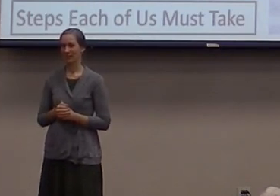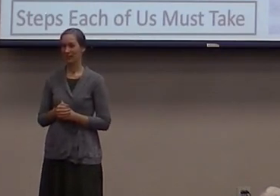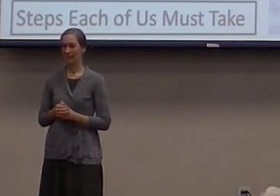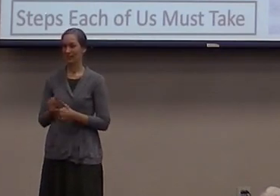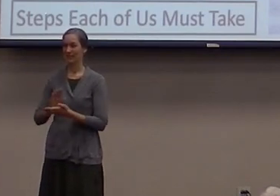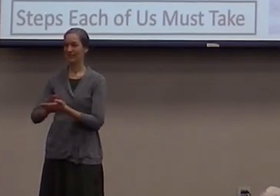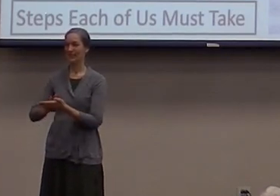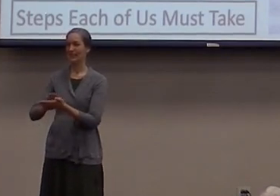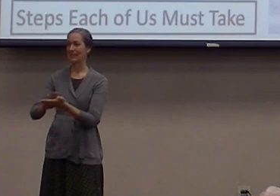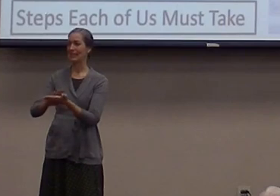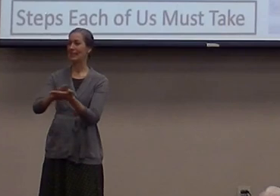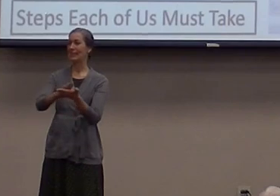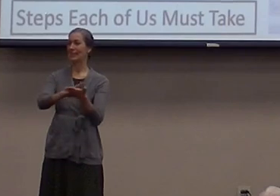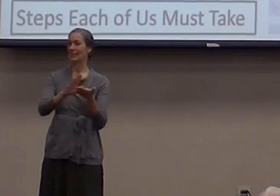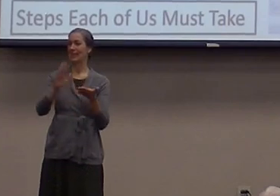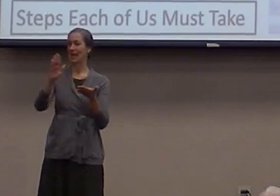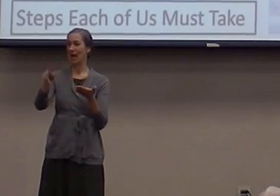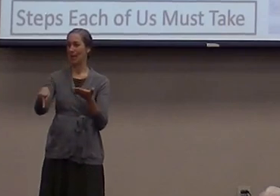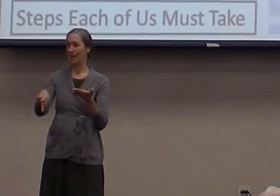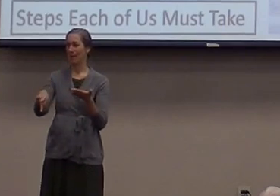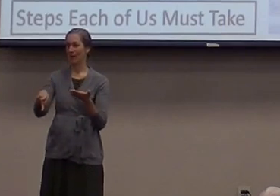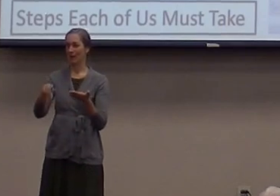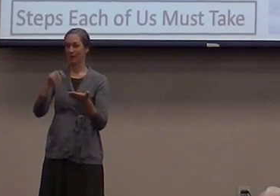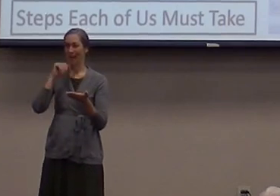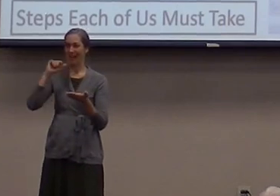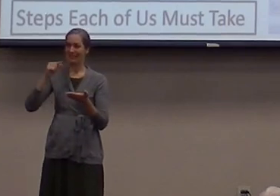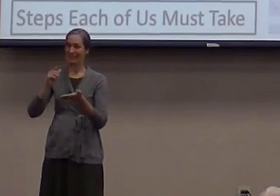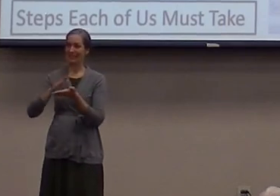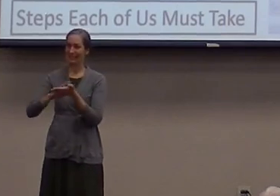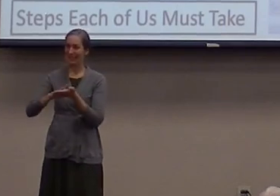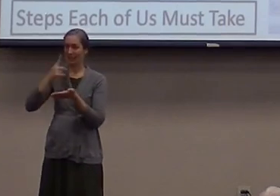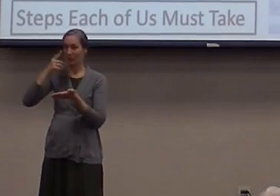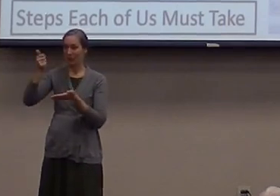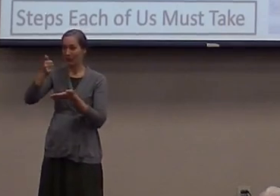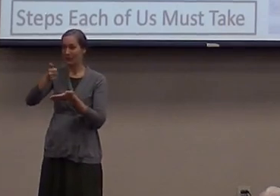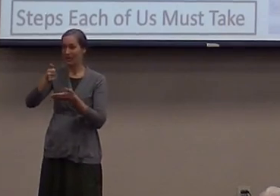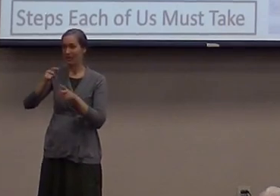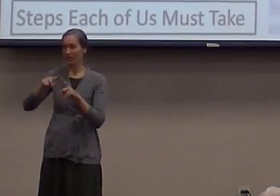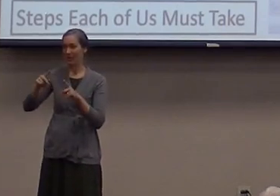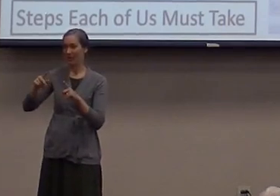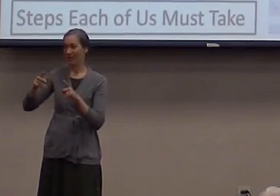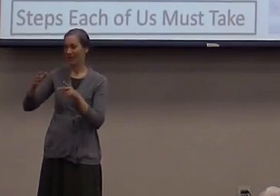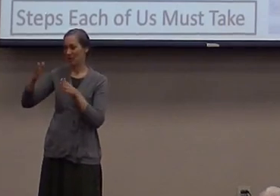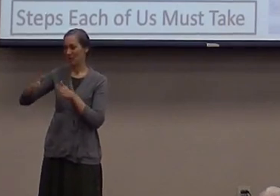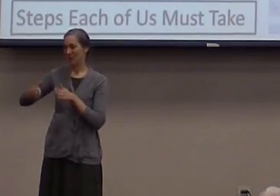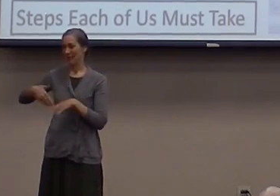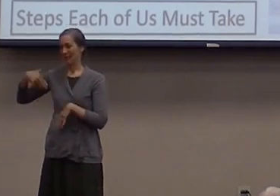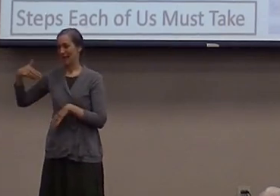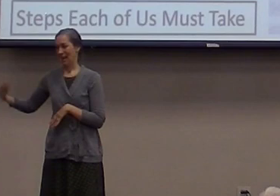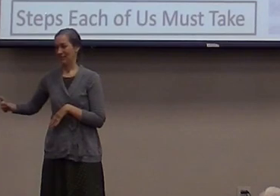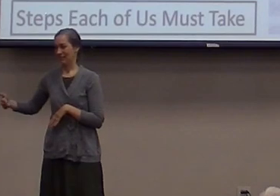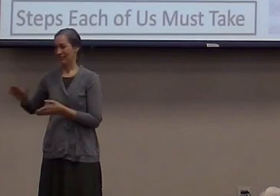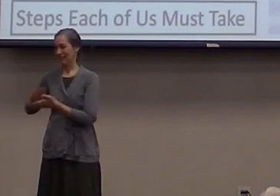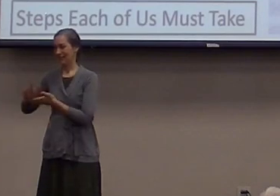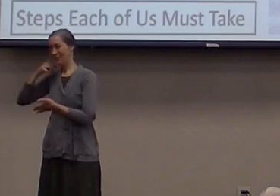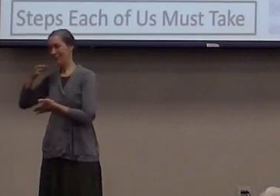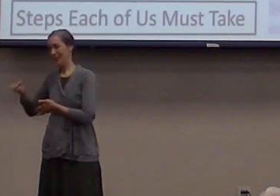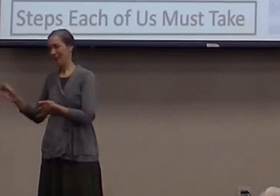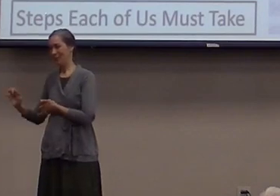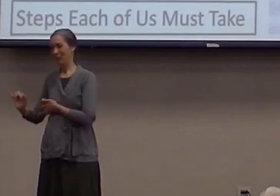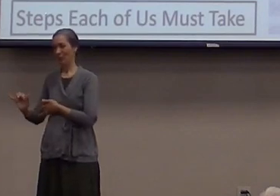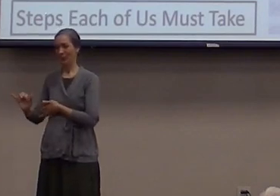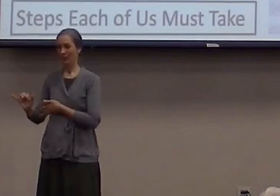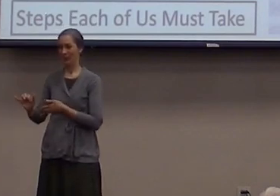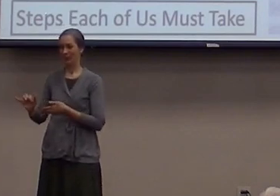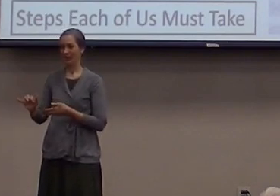Clean up. Not just after yourself, but after the person next to you, because we don't want people trashing our home, and it changes